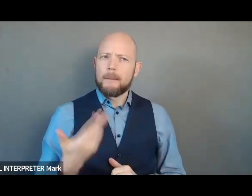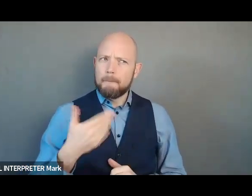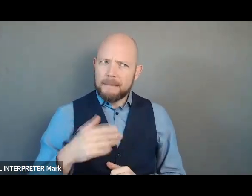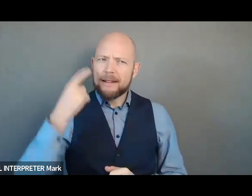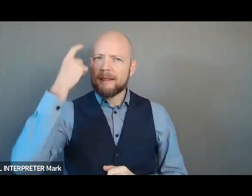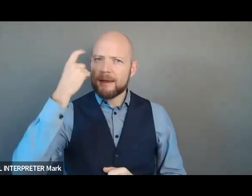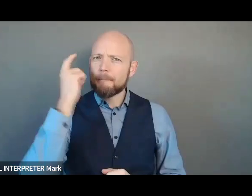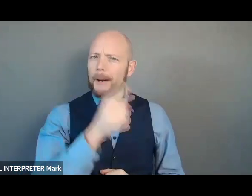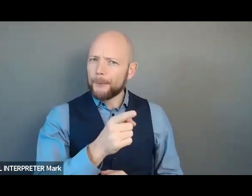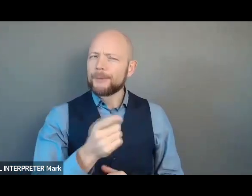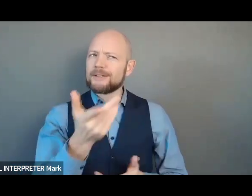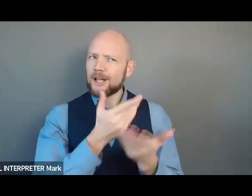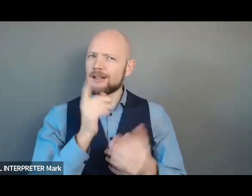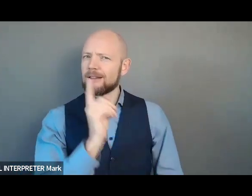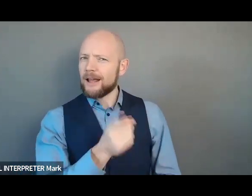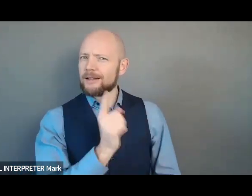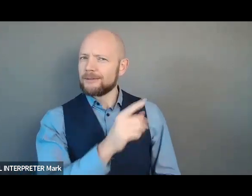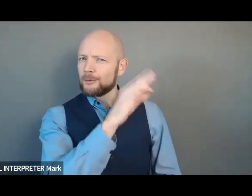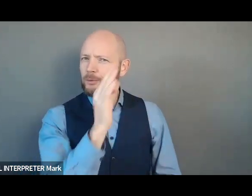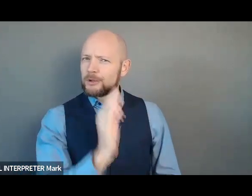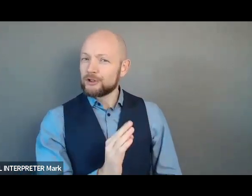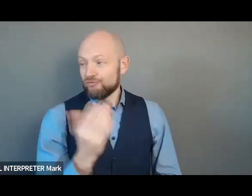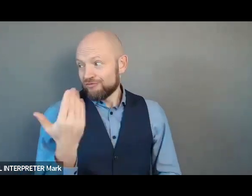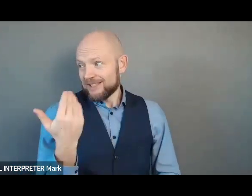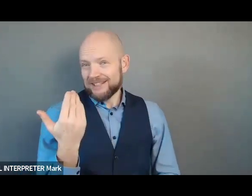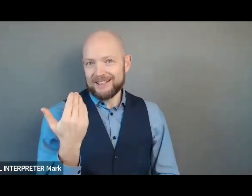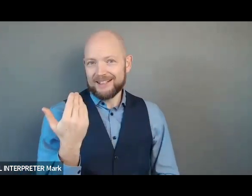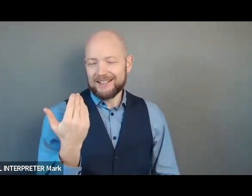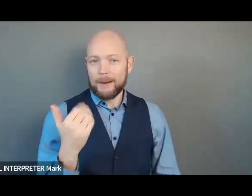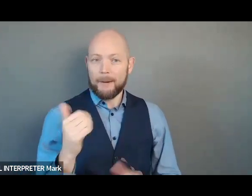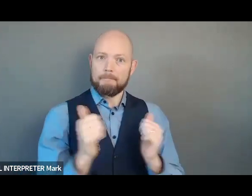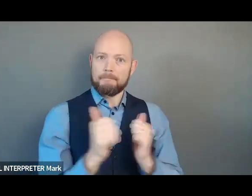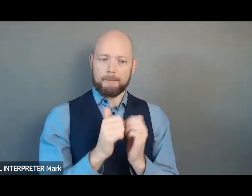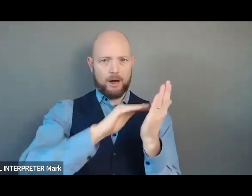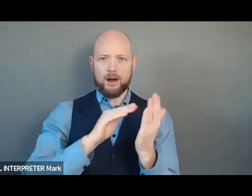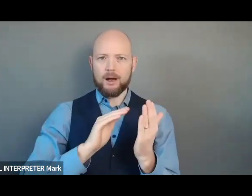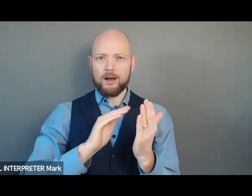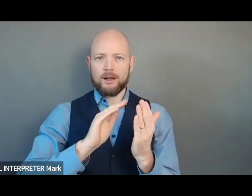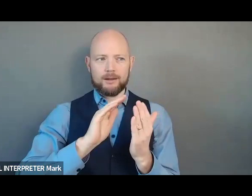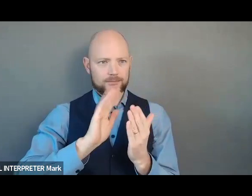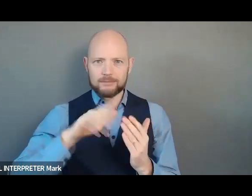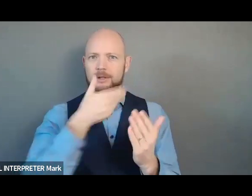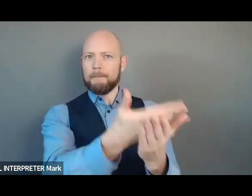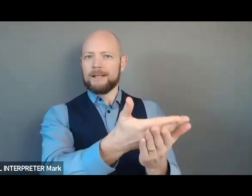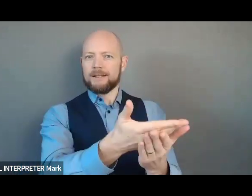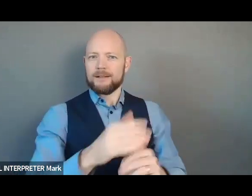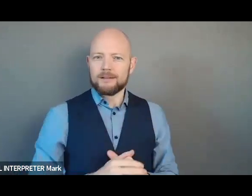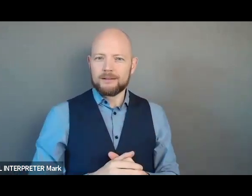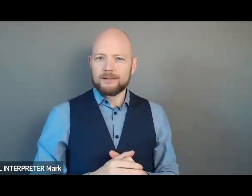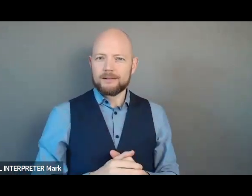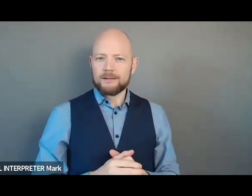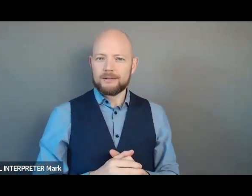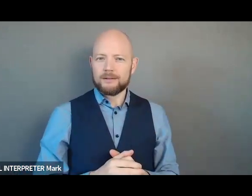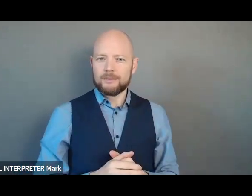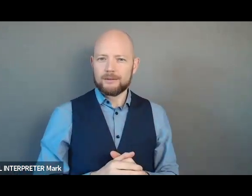about. And recently, we submitted a proposal for a paper to higher education studies, and that has been